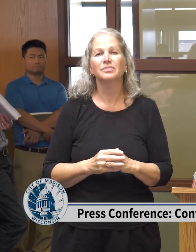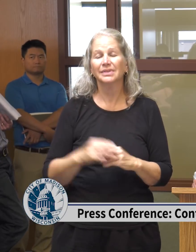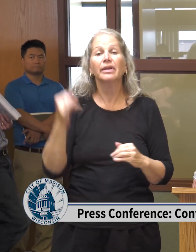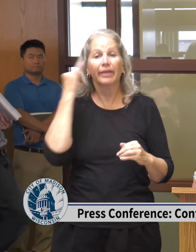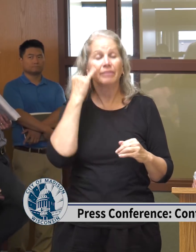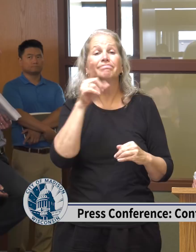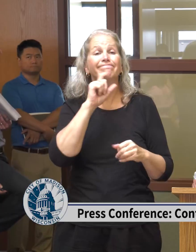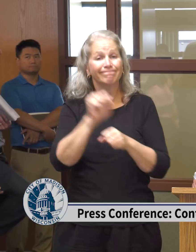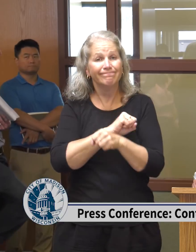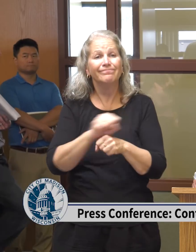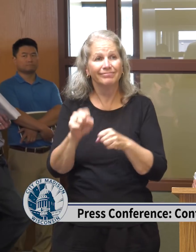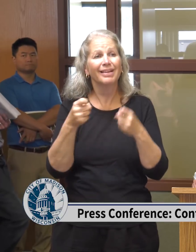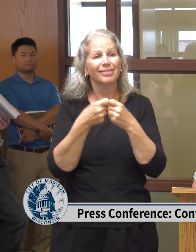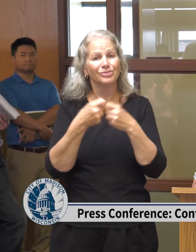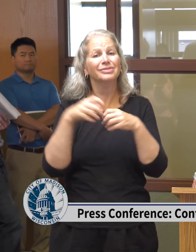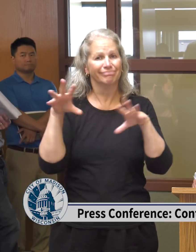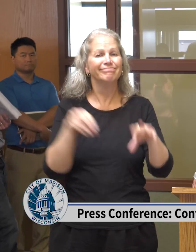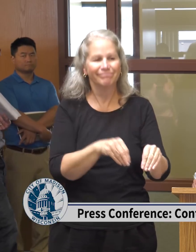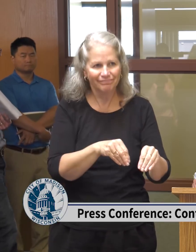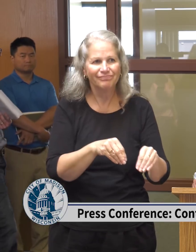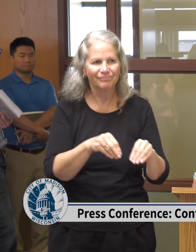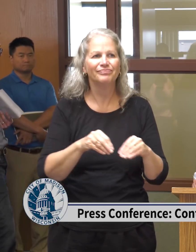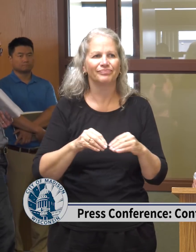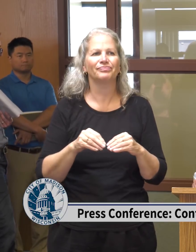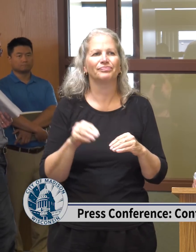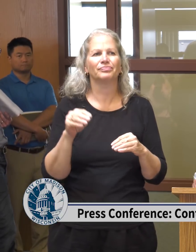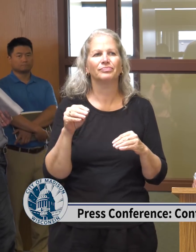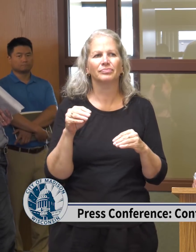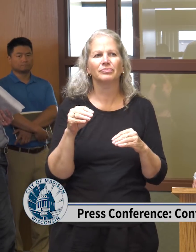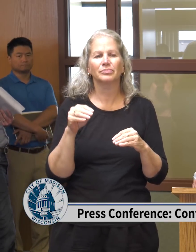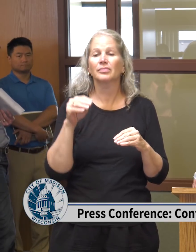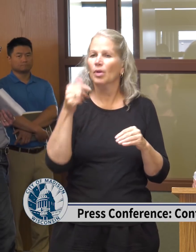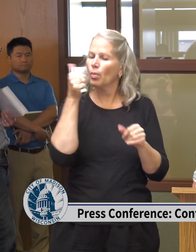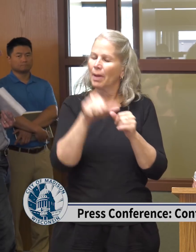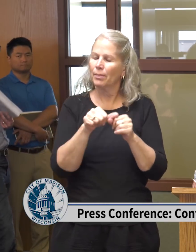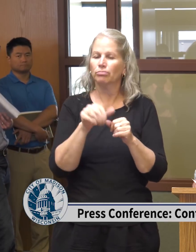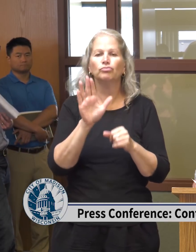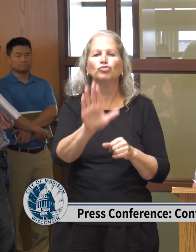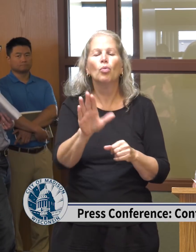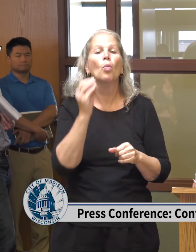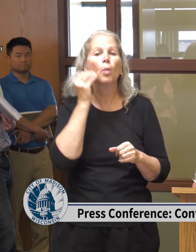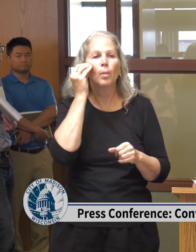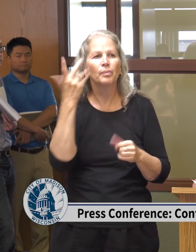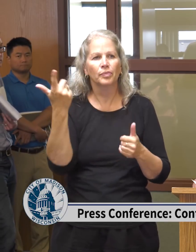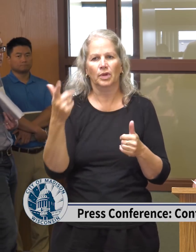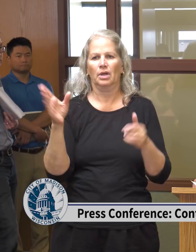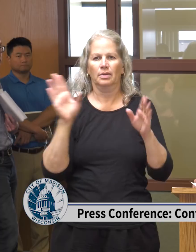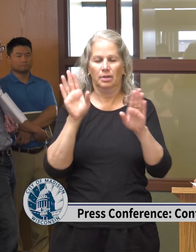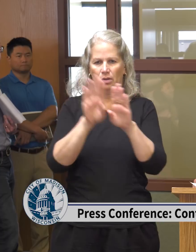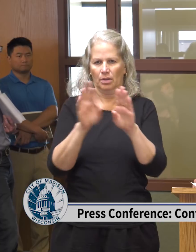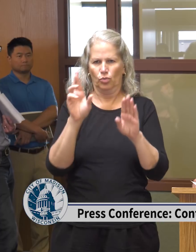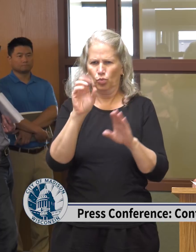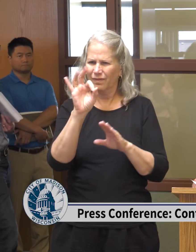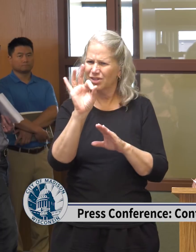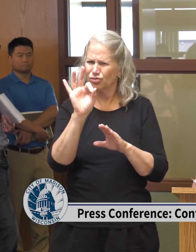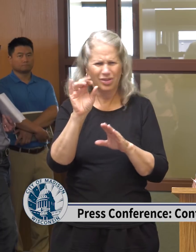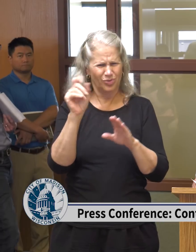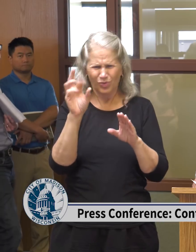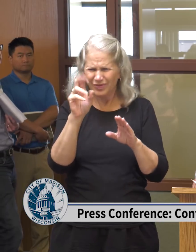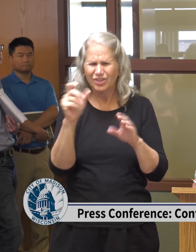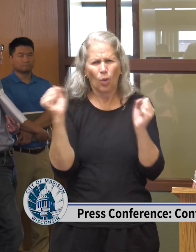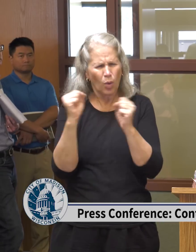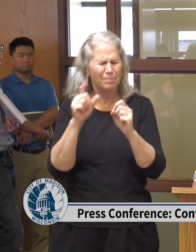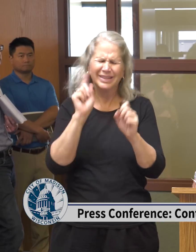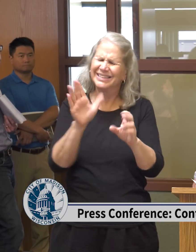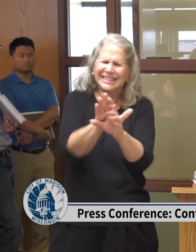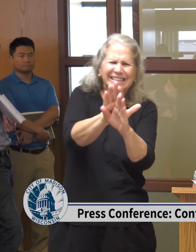units will keep food closed for considerable, will keep food cold for a considerable